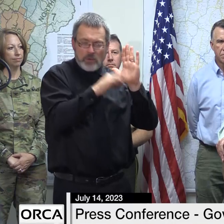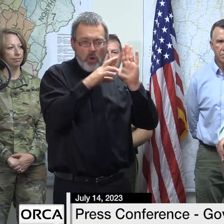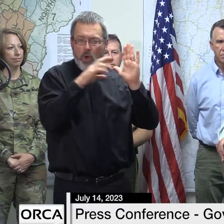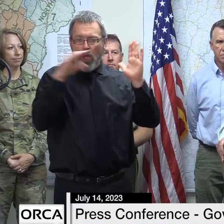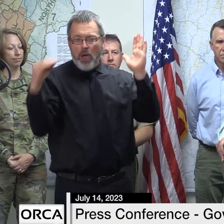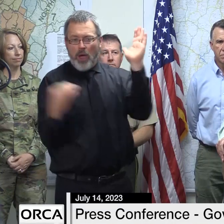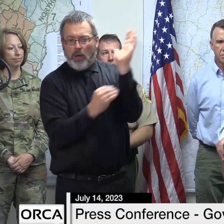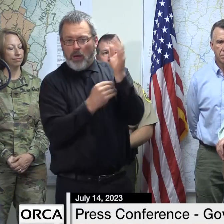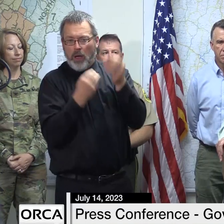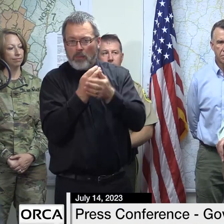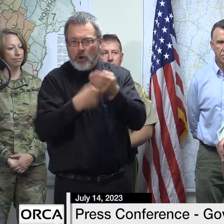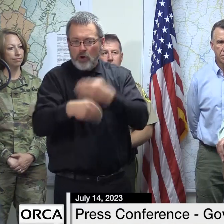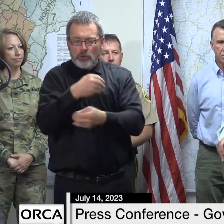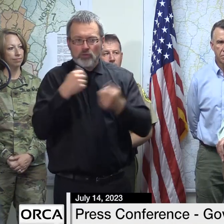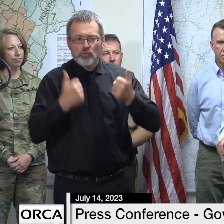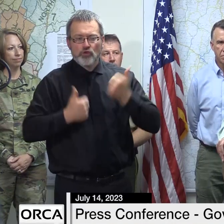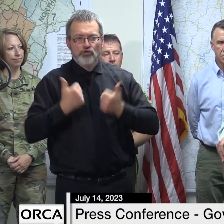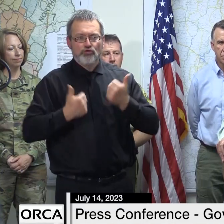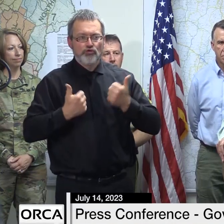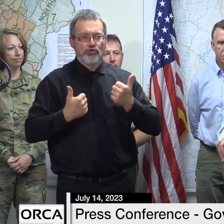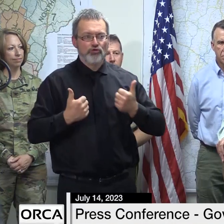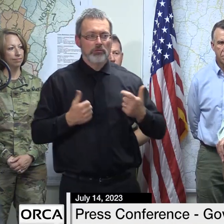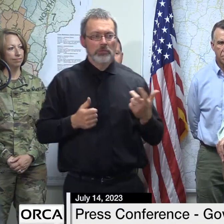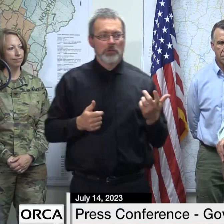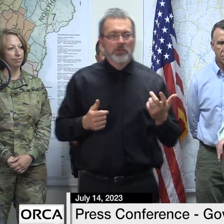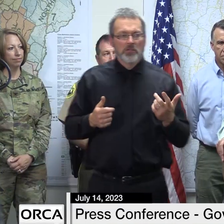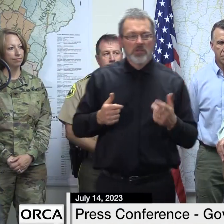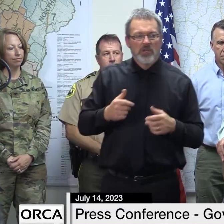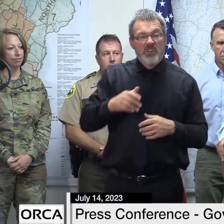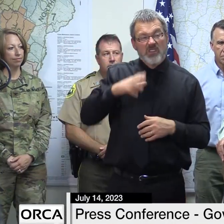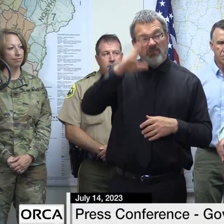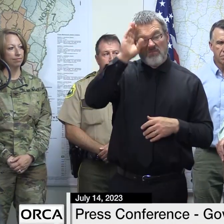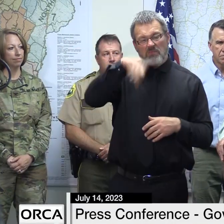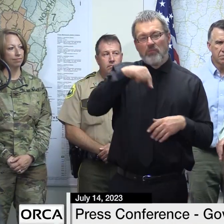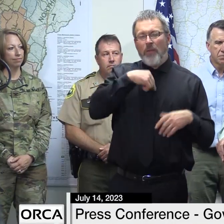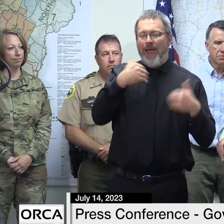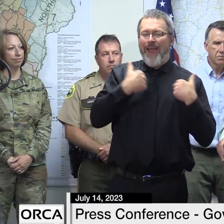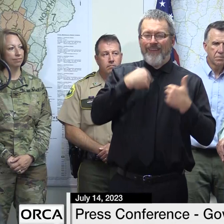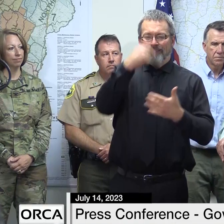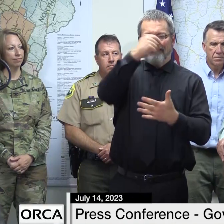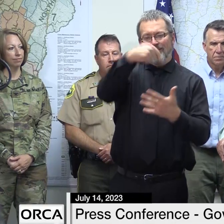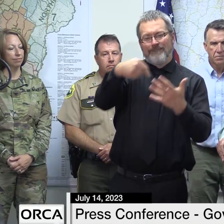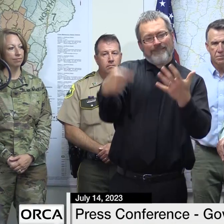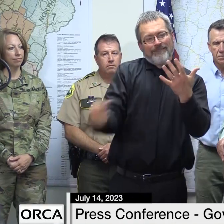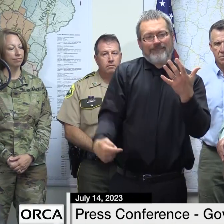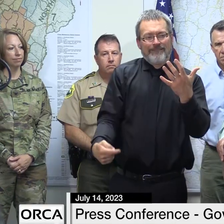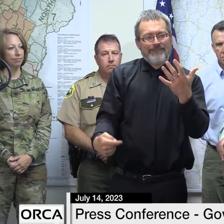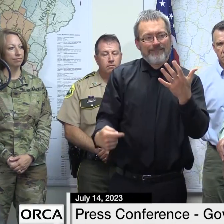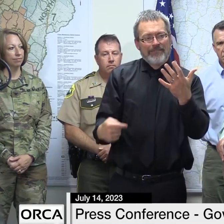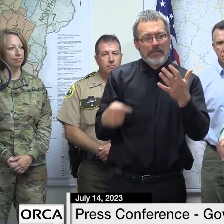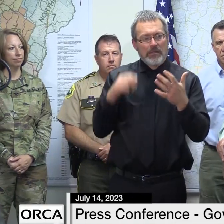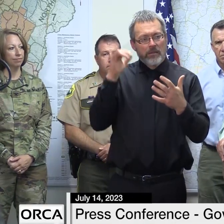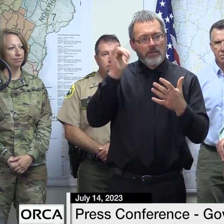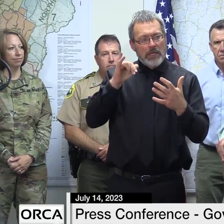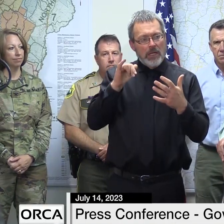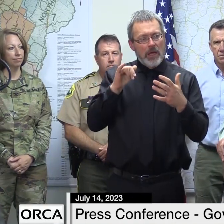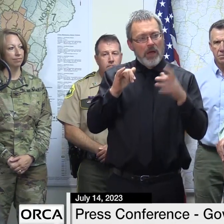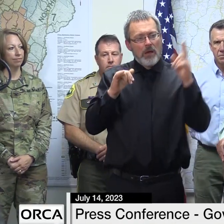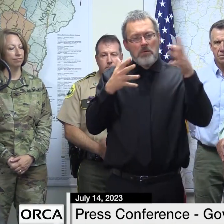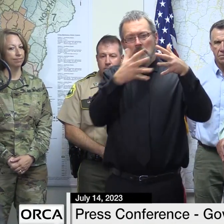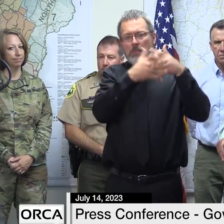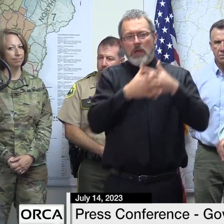There are a lot of disasters that have happened over the United States over the last year, and sometimes they put together a